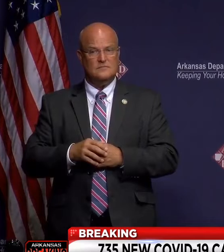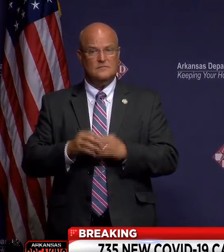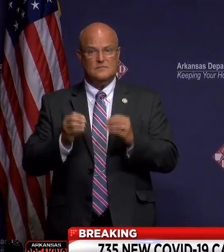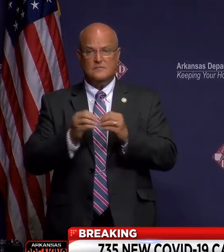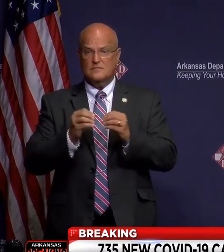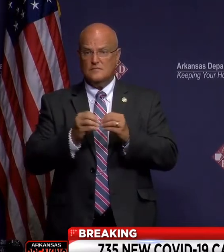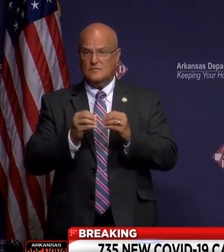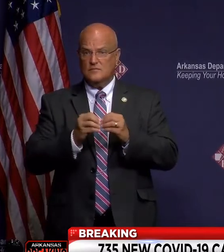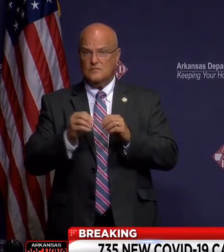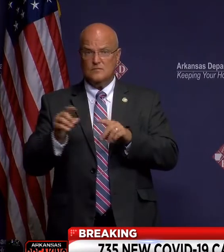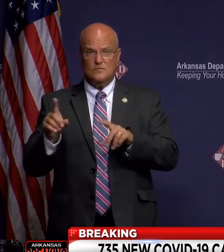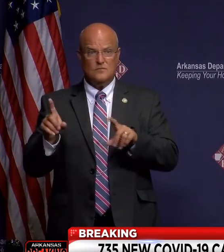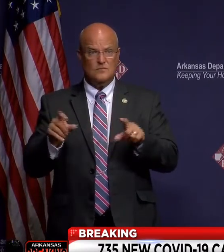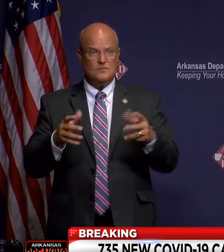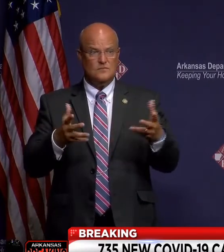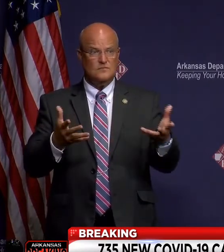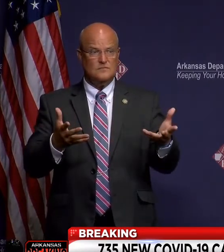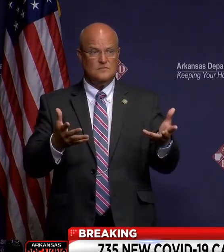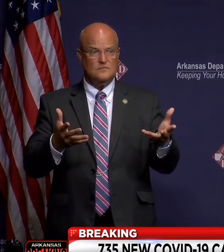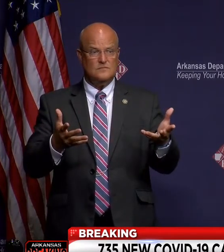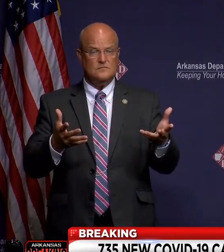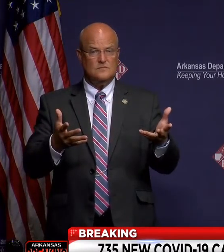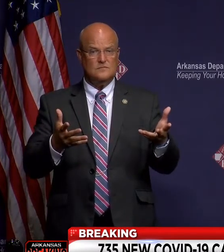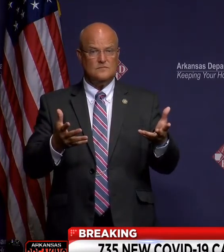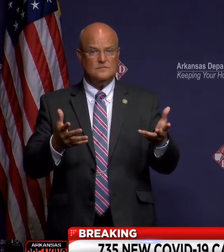Anyone else?